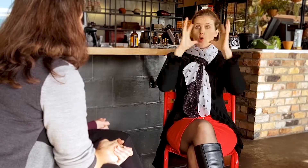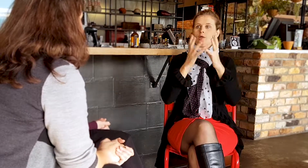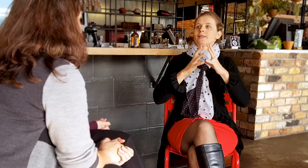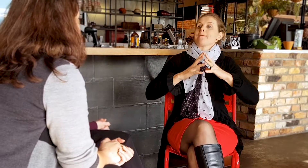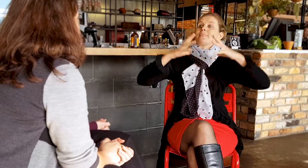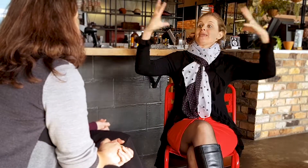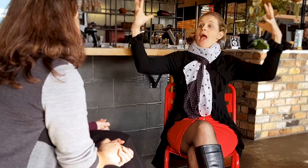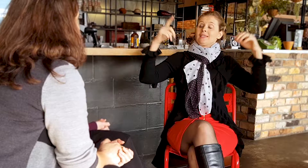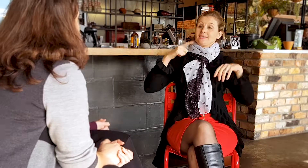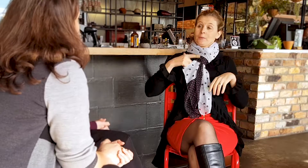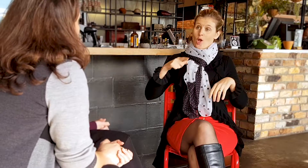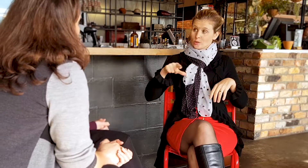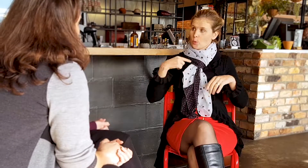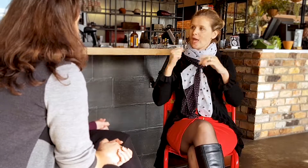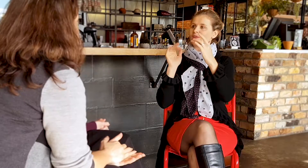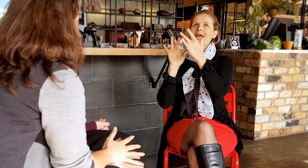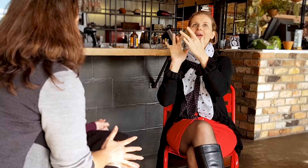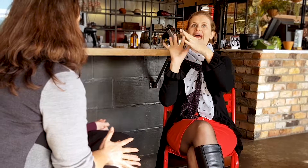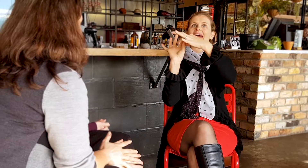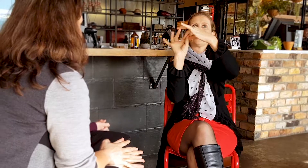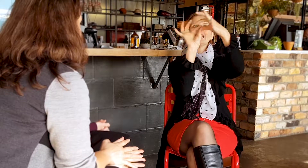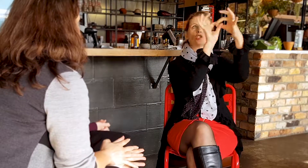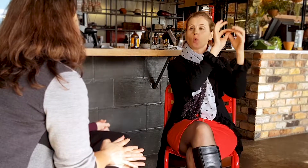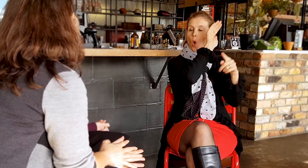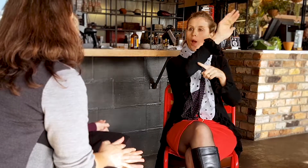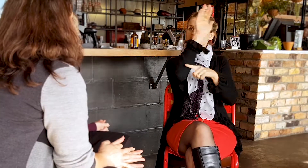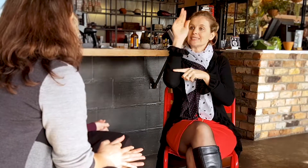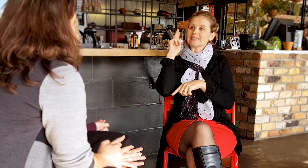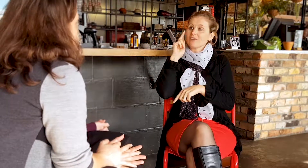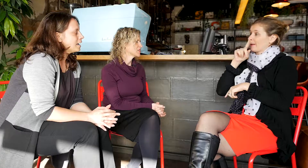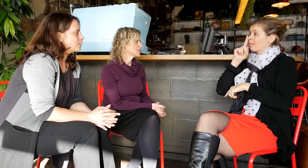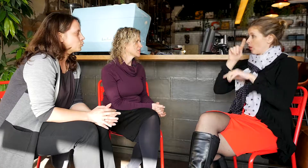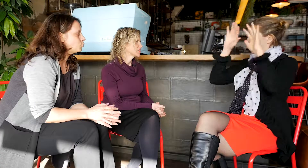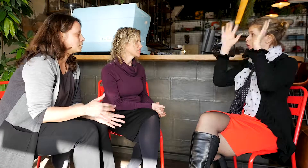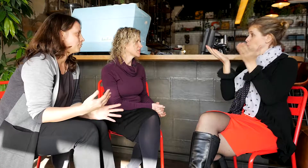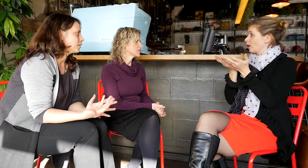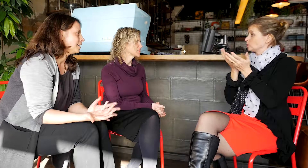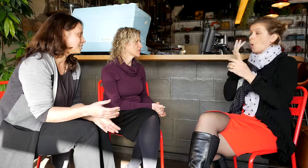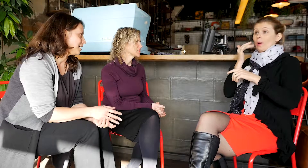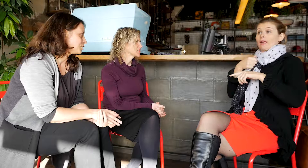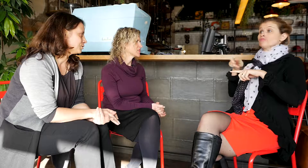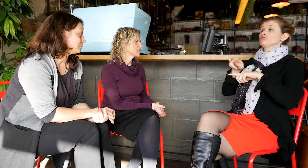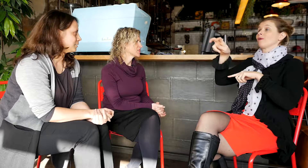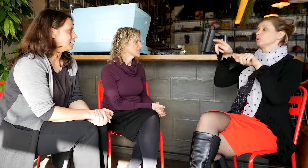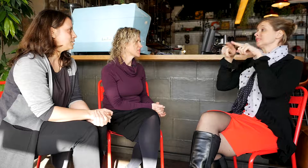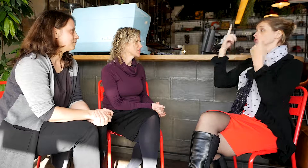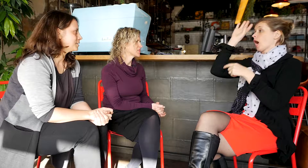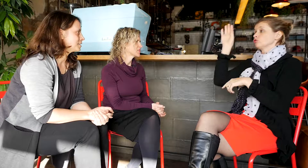that I access. My world is so much more vivid. Yes. And of course, for our international deaf visitors,